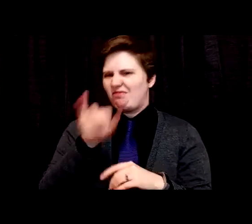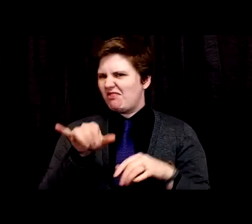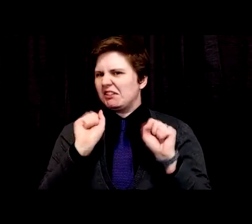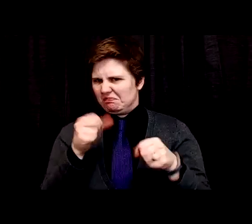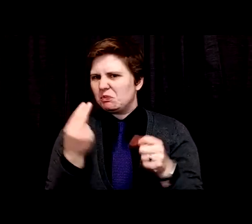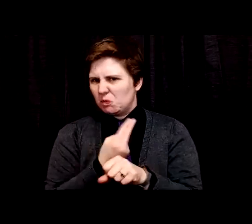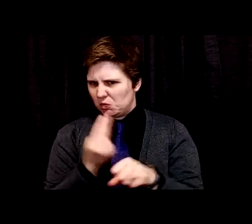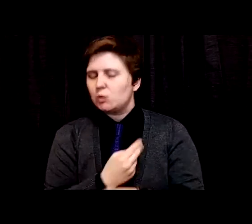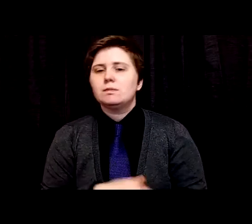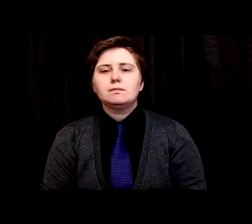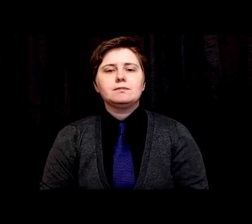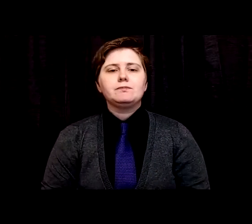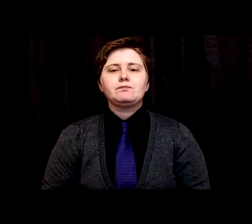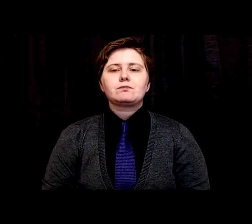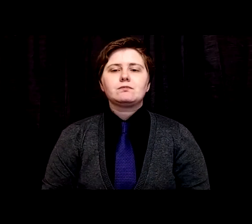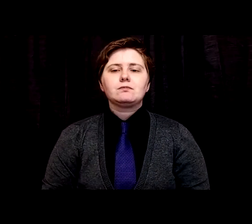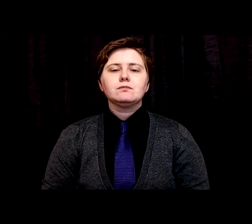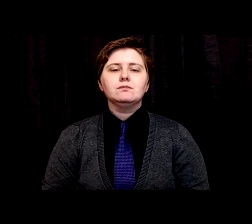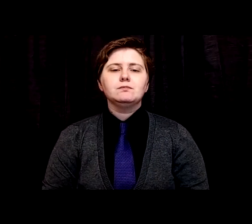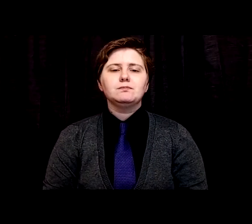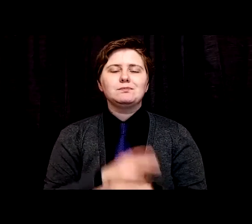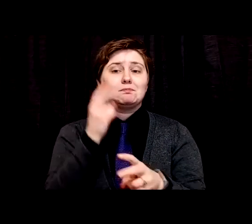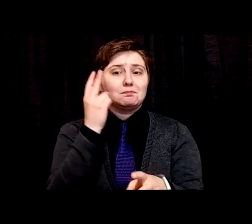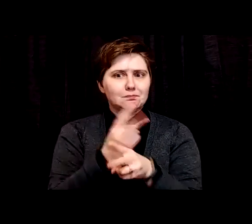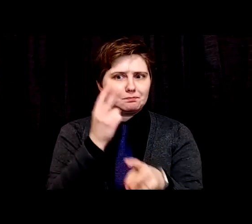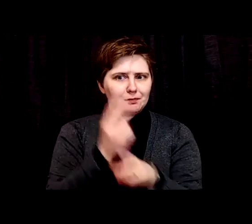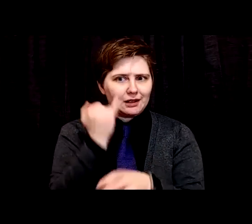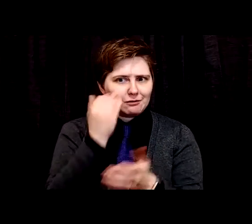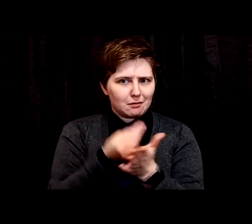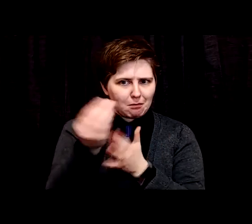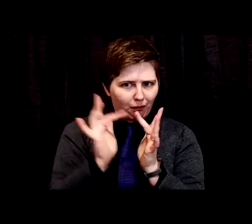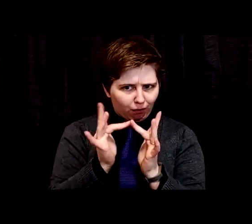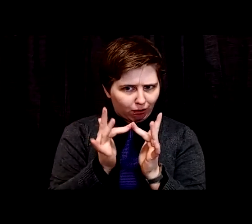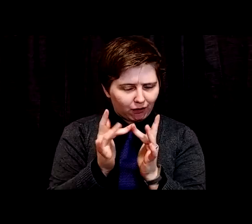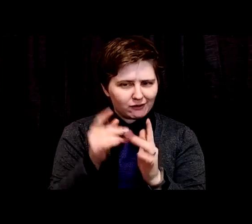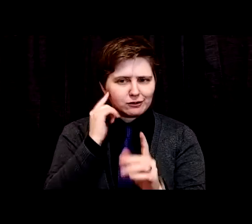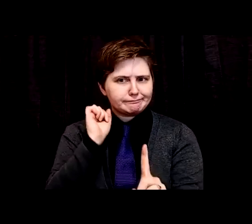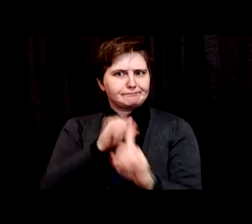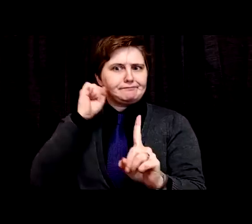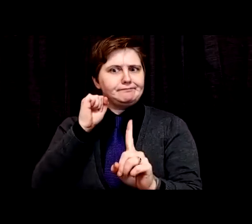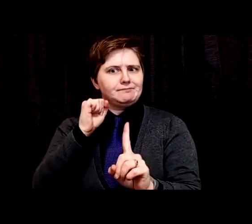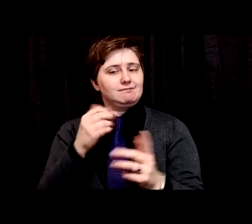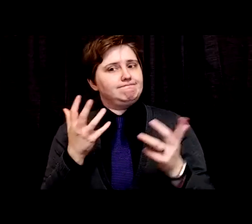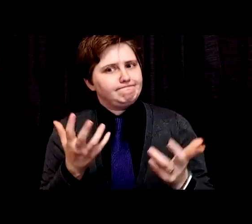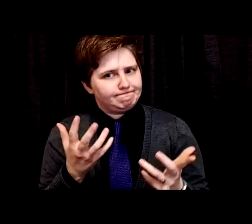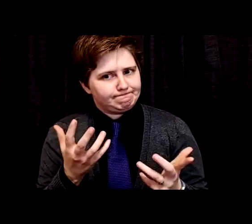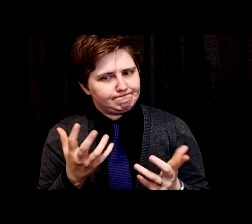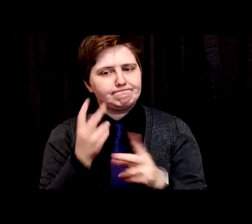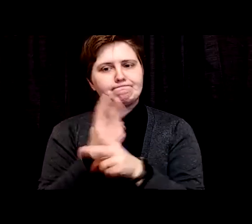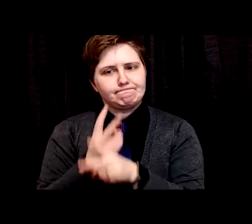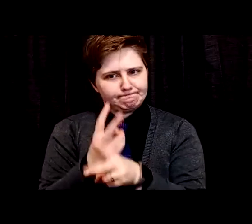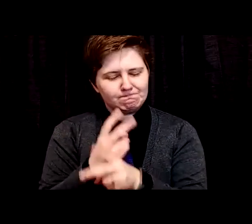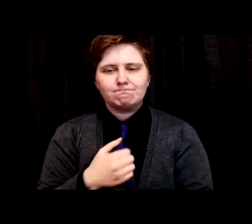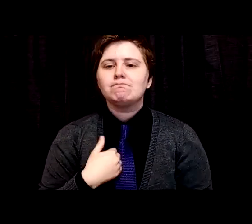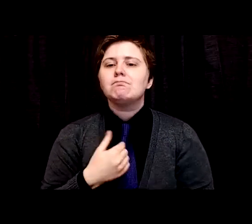Again, you want to watch out if you're going to buy one of these online, again, to watch for scammers, things of those nature. I know that we